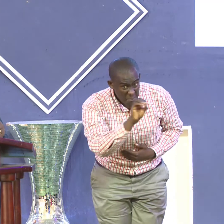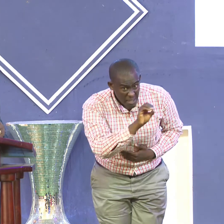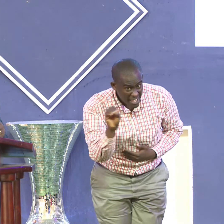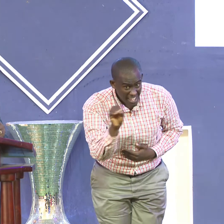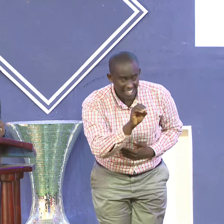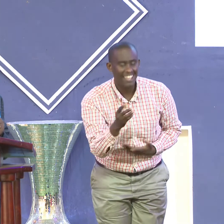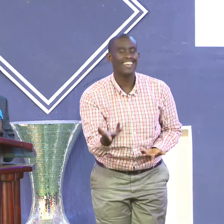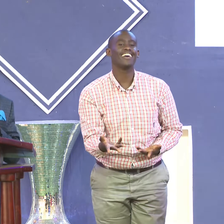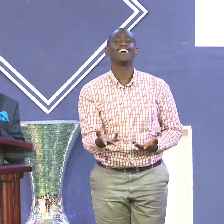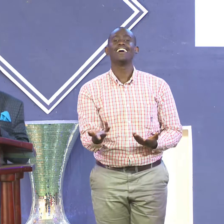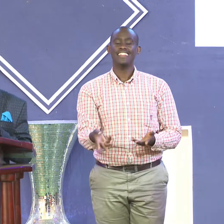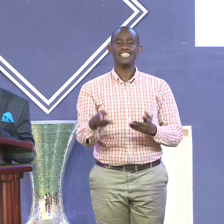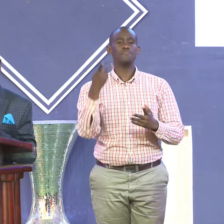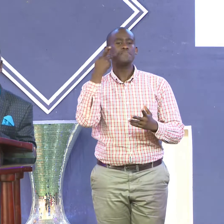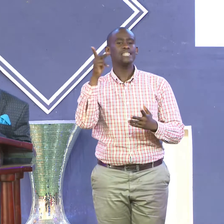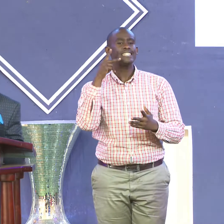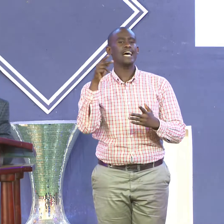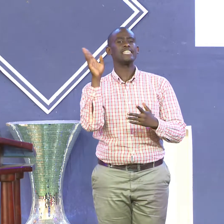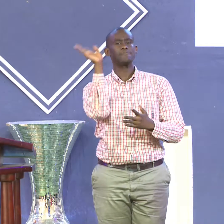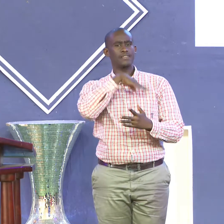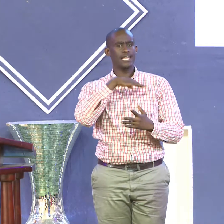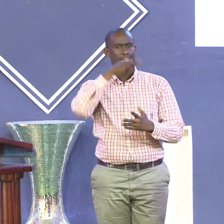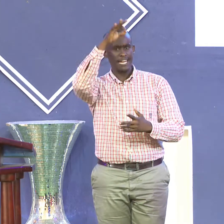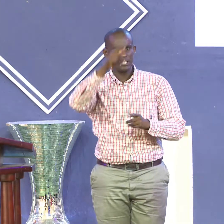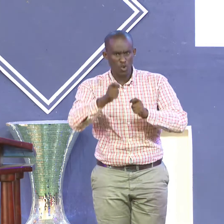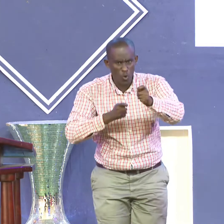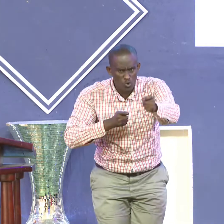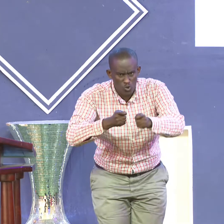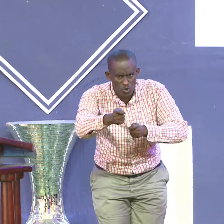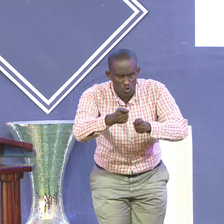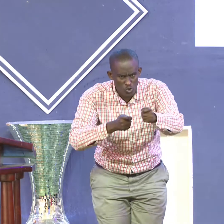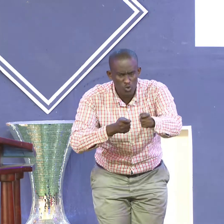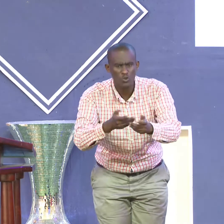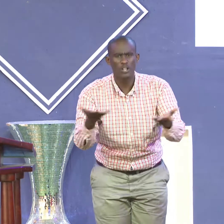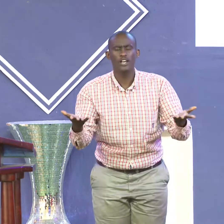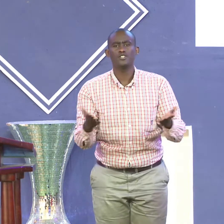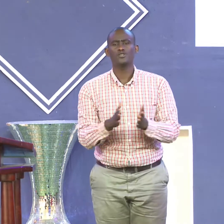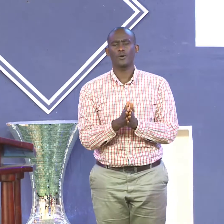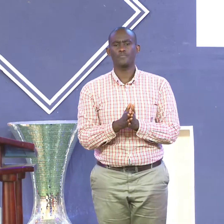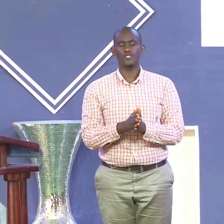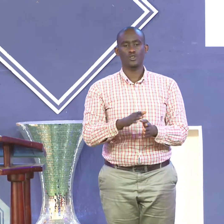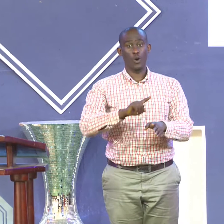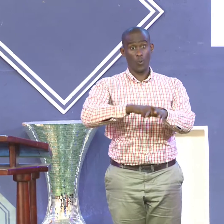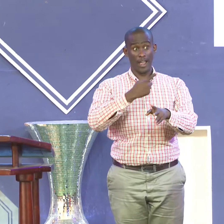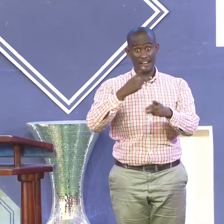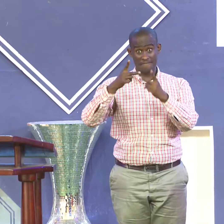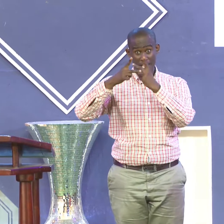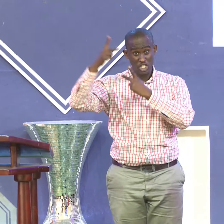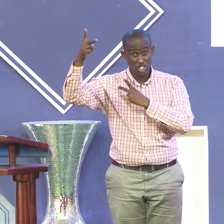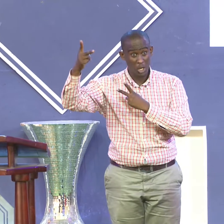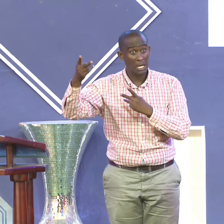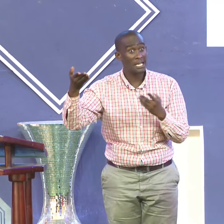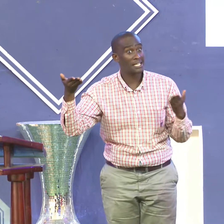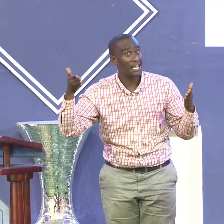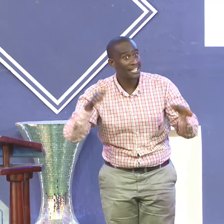okukozesa kyegwagala wano. It will be able to make you do whatever it wants you to do. Kati okwolesebwa nga kufudde. So when the vision